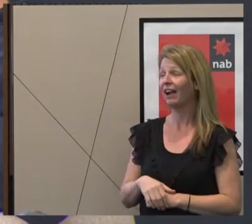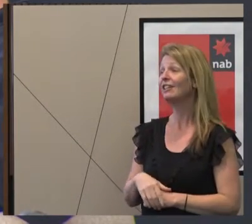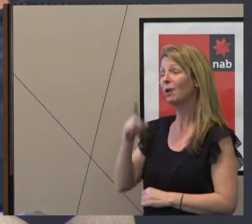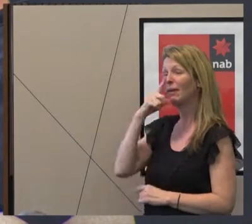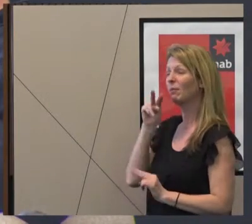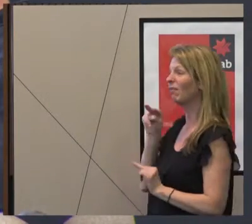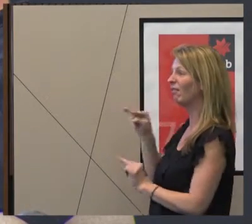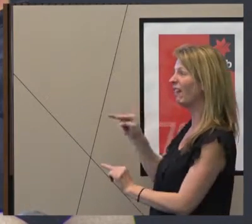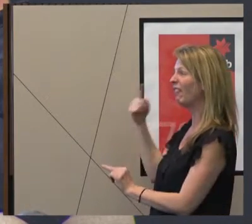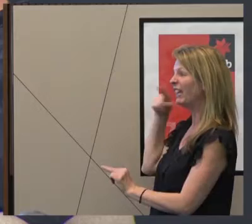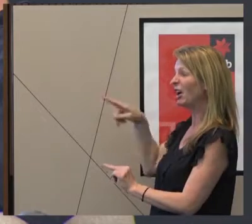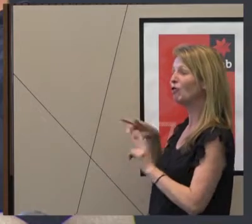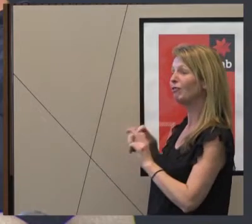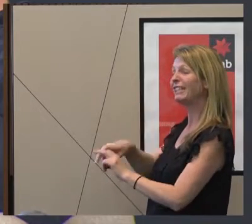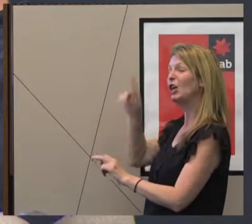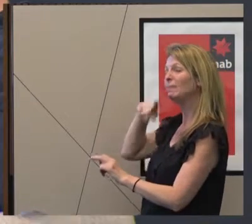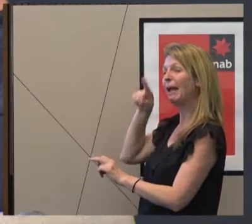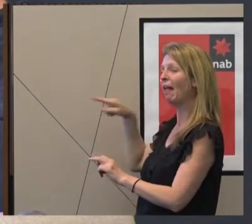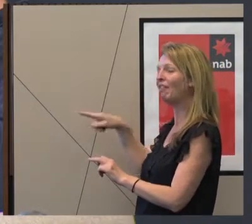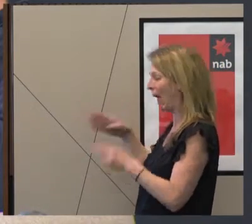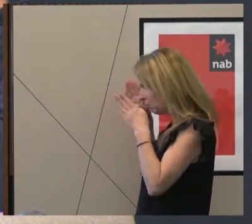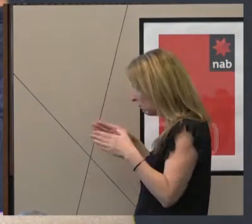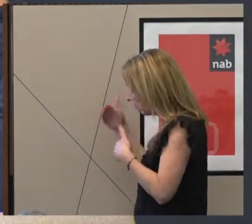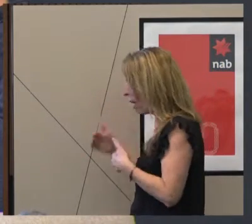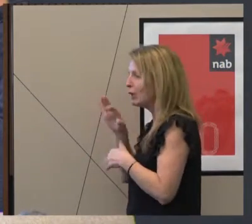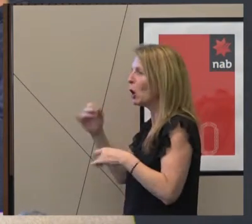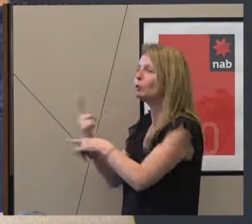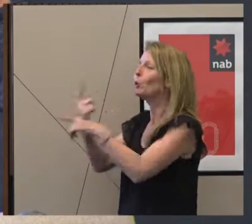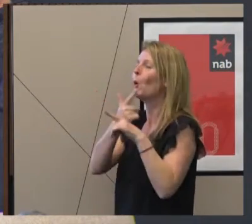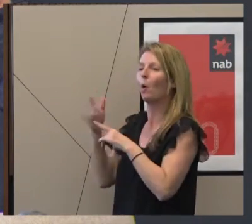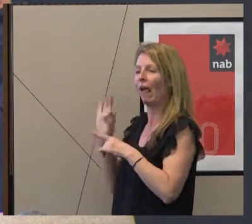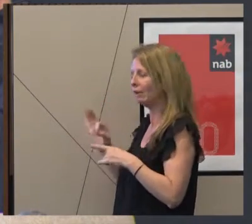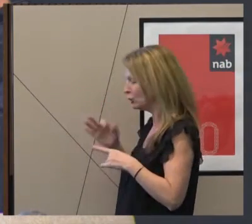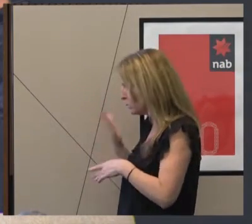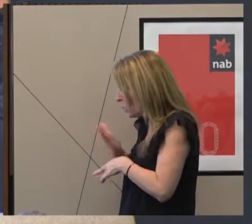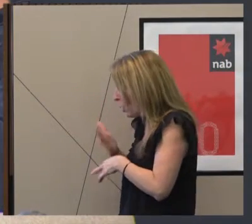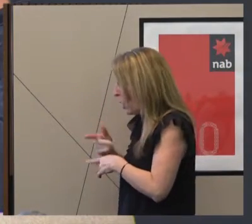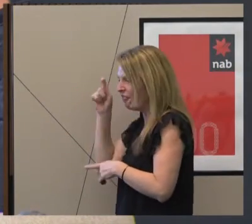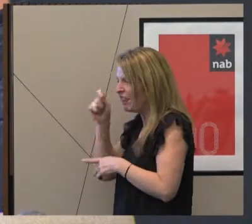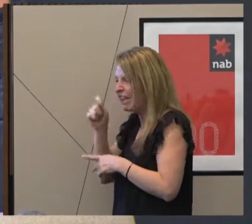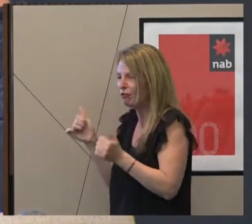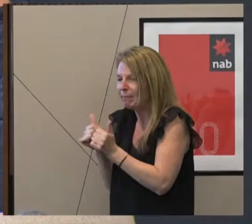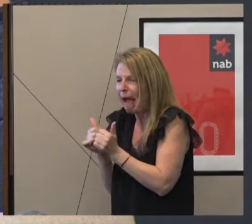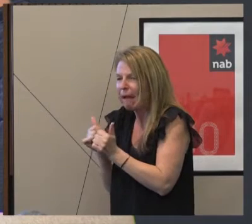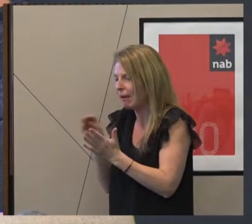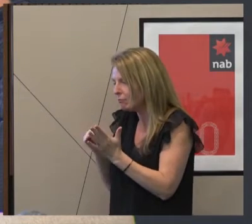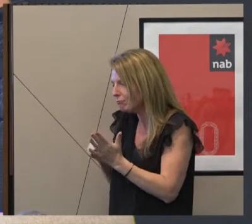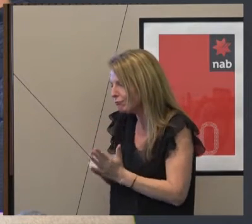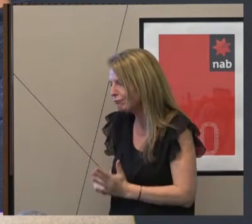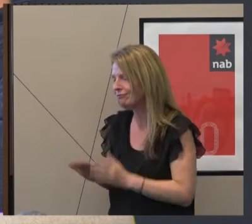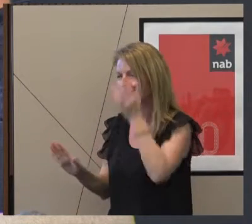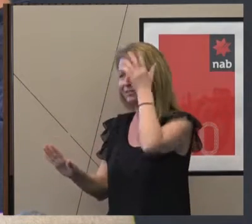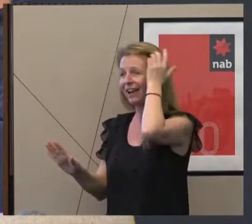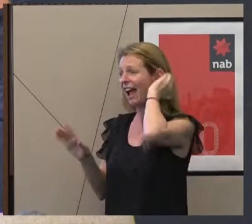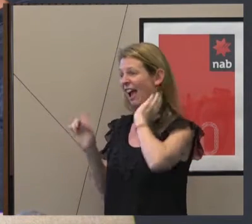that researchers do these things in ivory towers, are very theoretically driven and